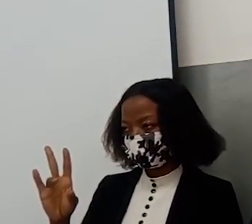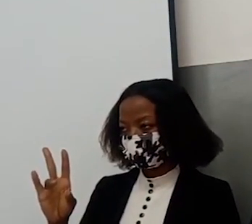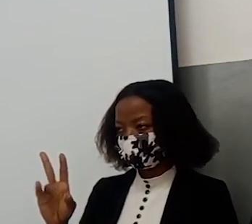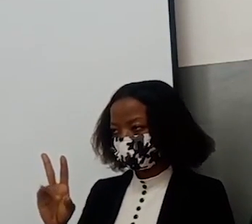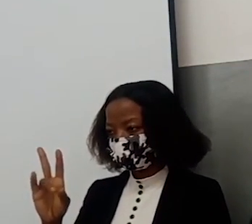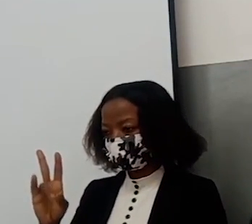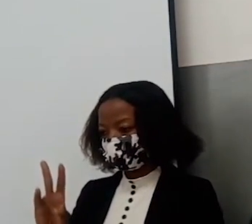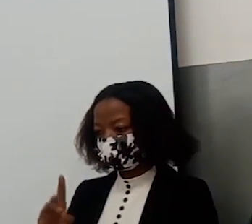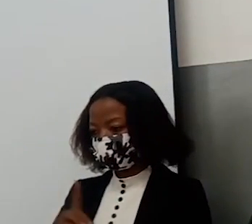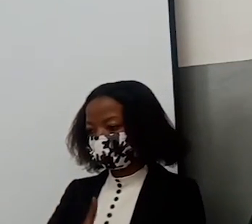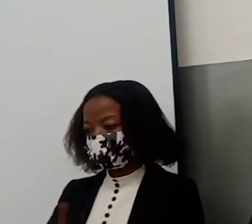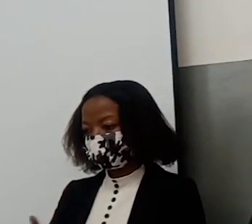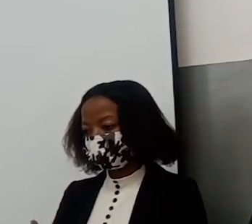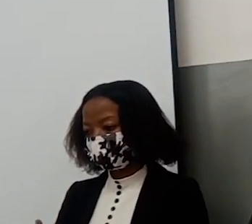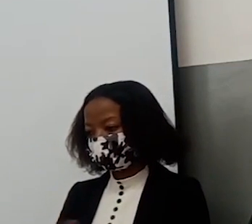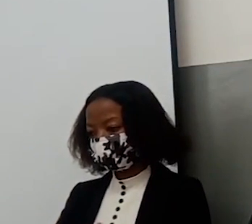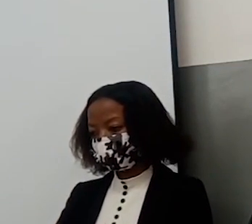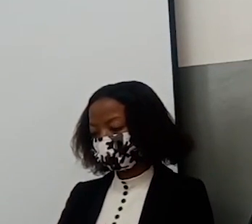we have a total of